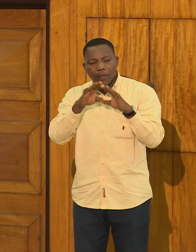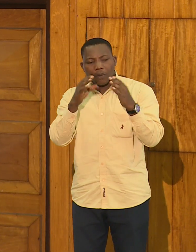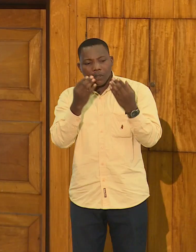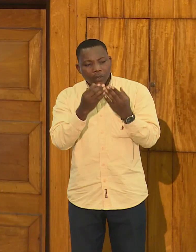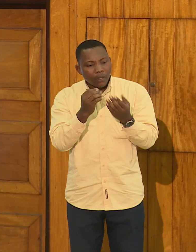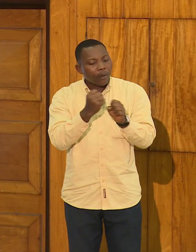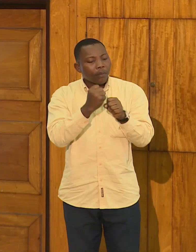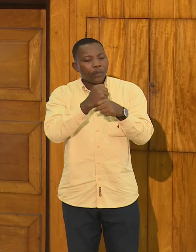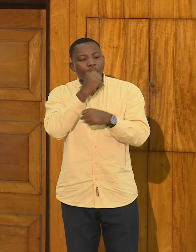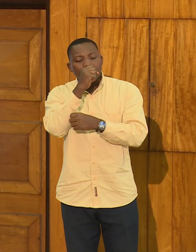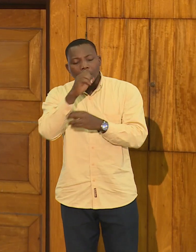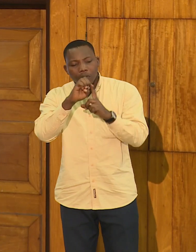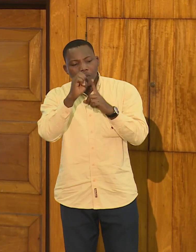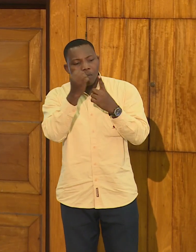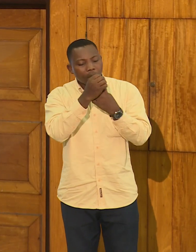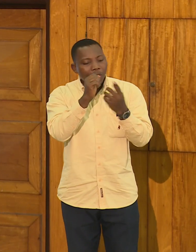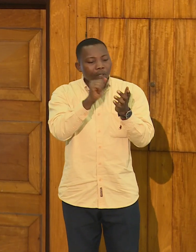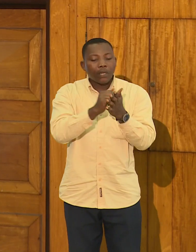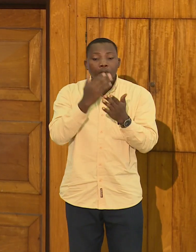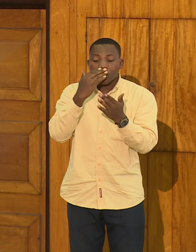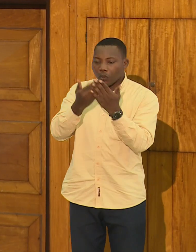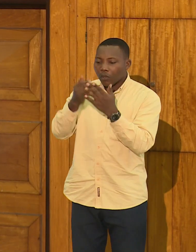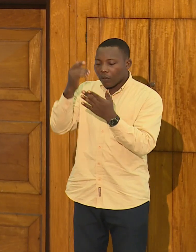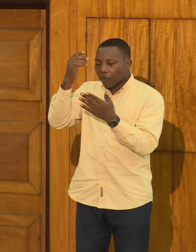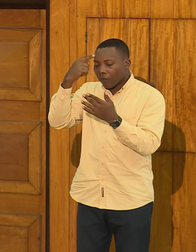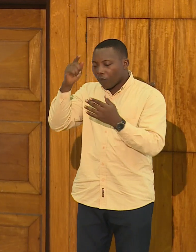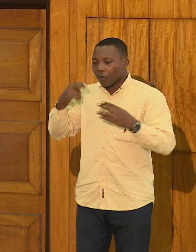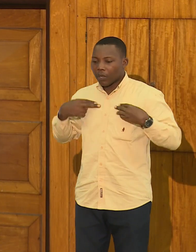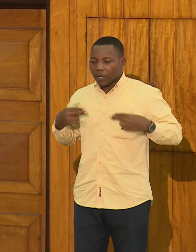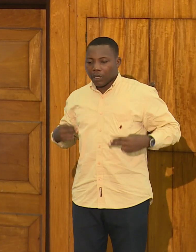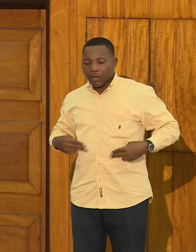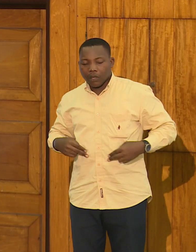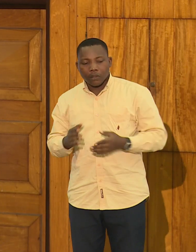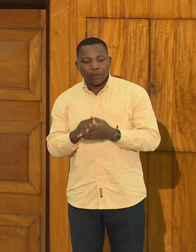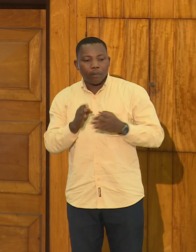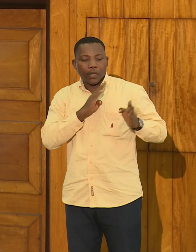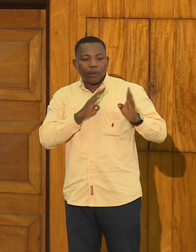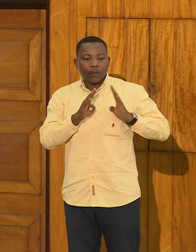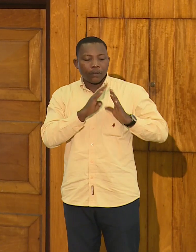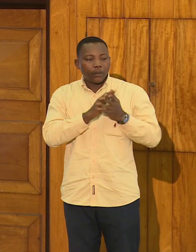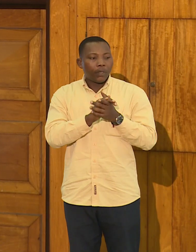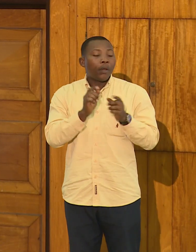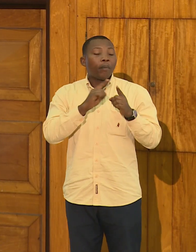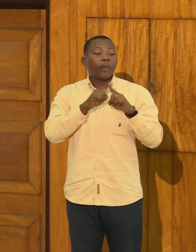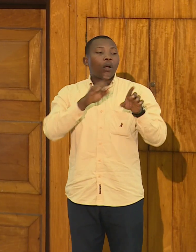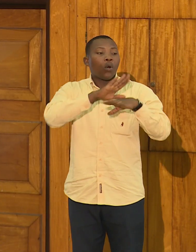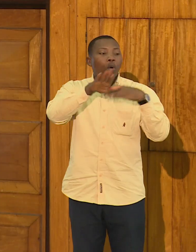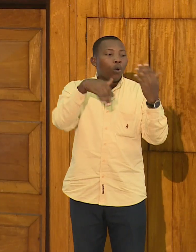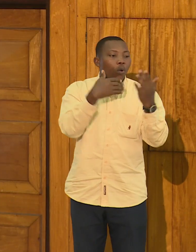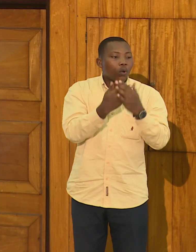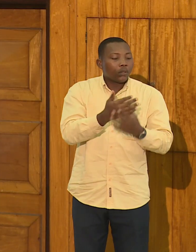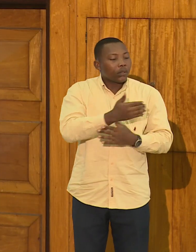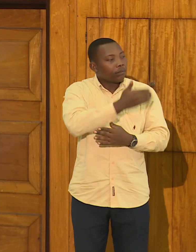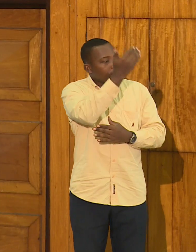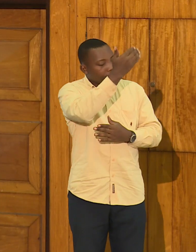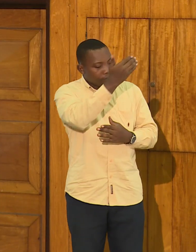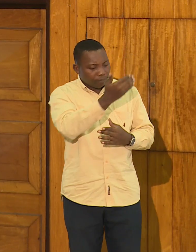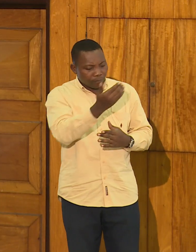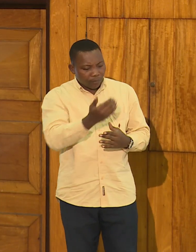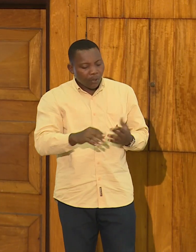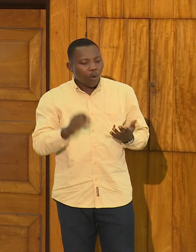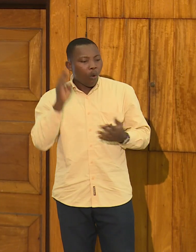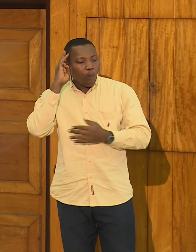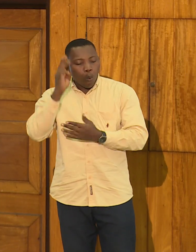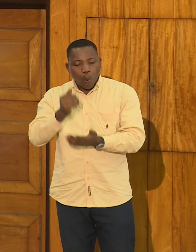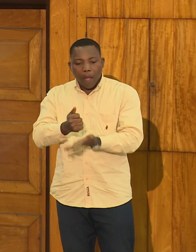an environment that was conducive to health-seeking behaviors. Ultimately, this approach would create a comprehensive support